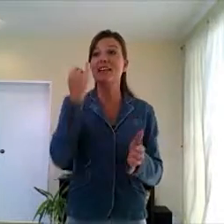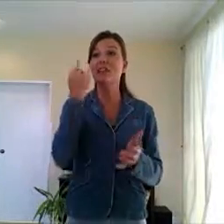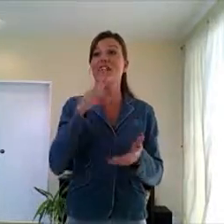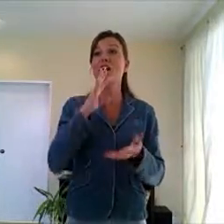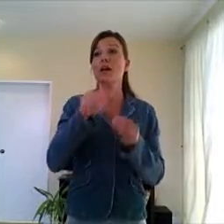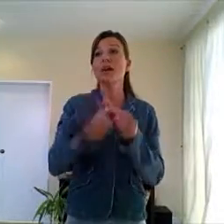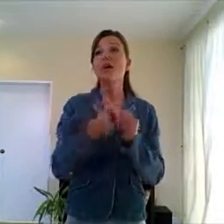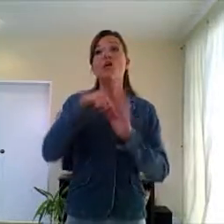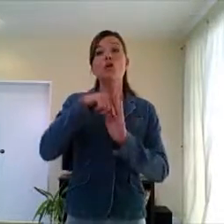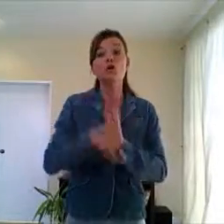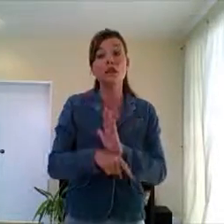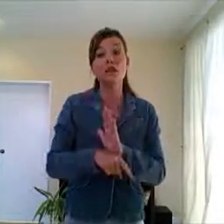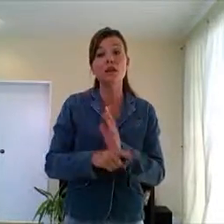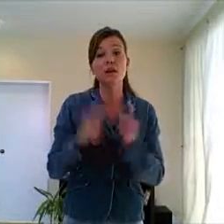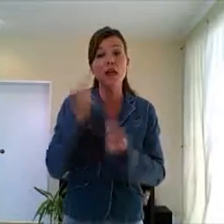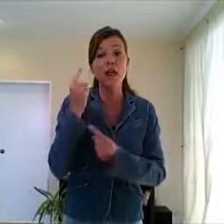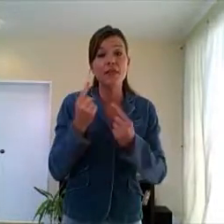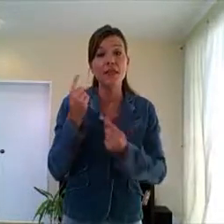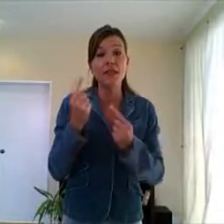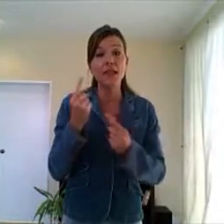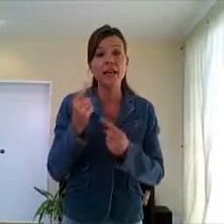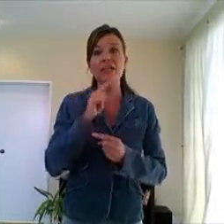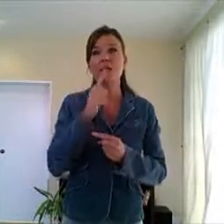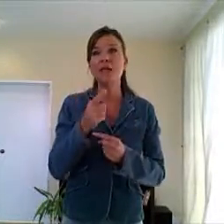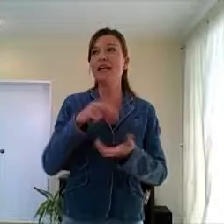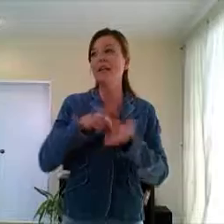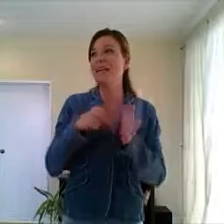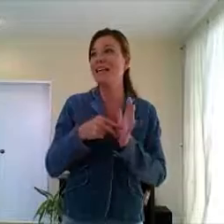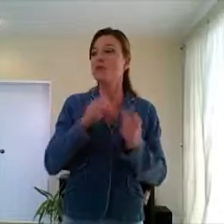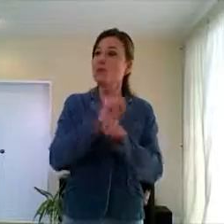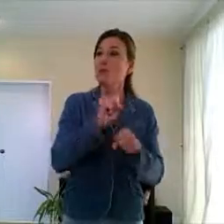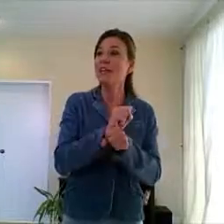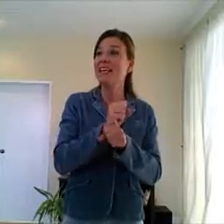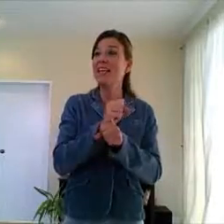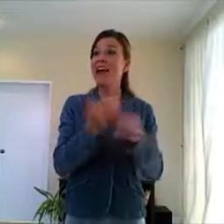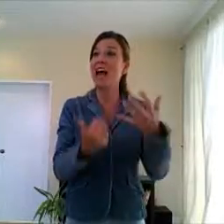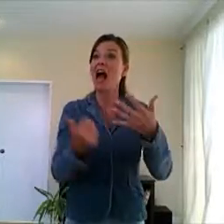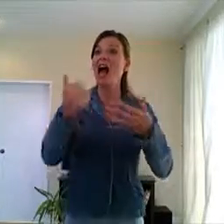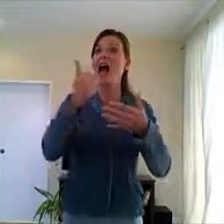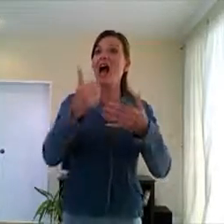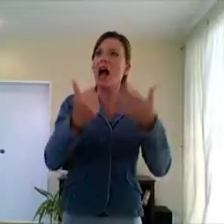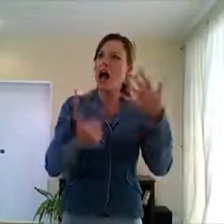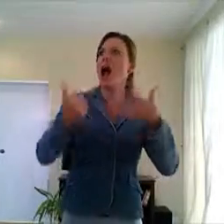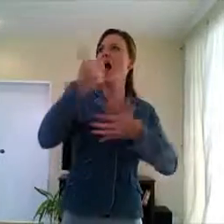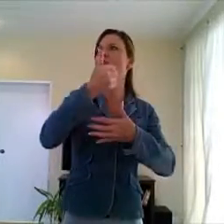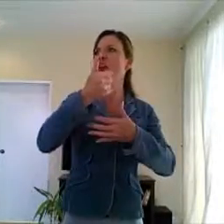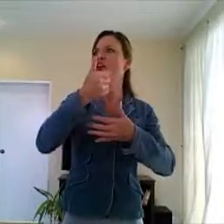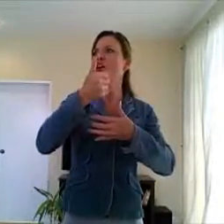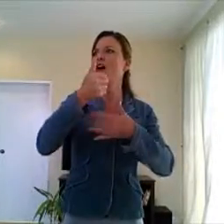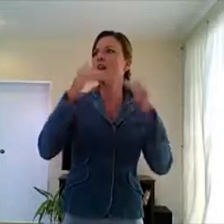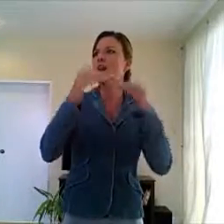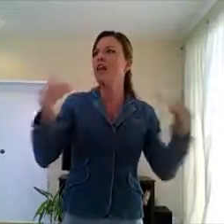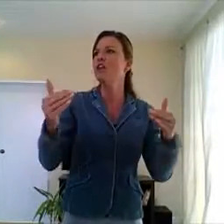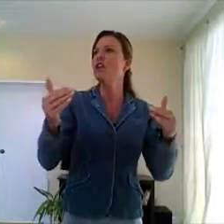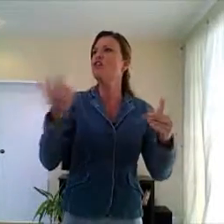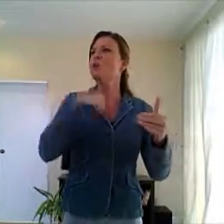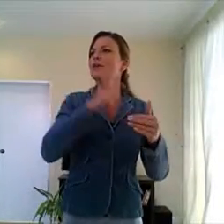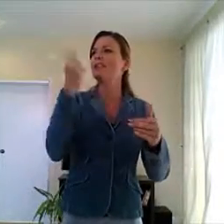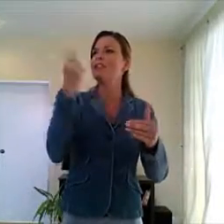students' critical thinking is really operating at those higher levels. And so if we understand where students have been operating before they come to us, then